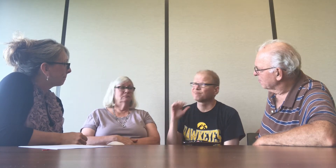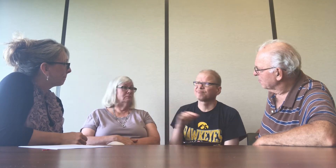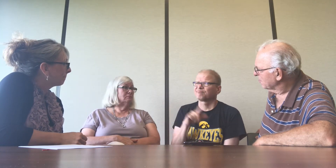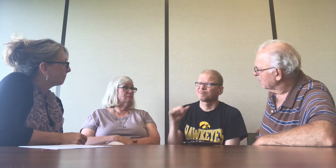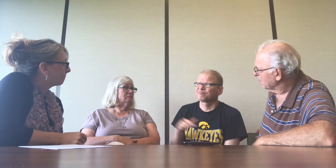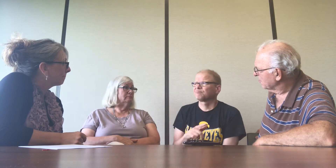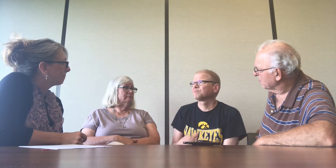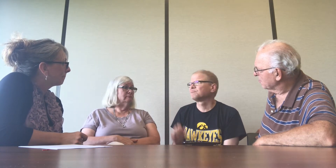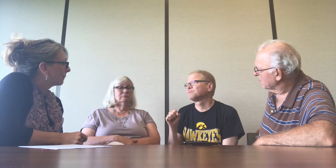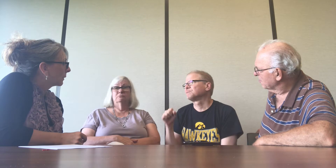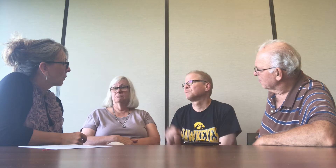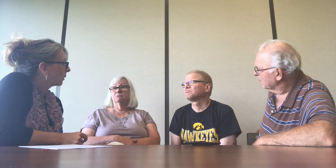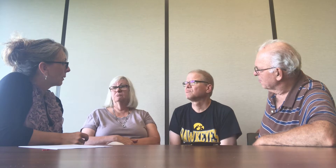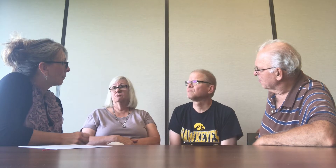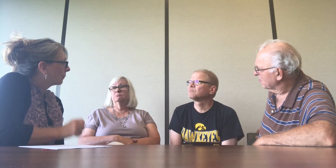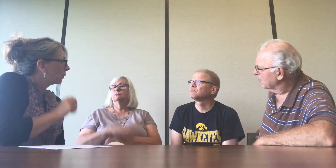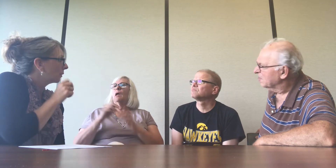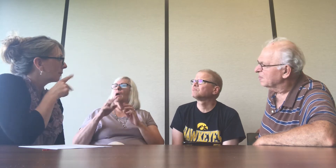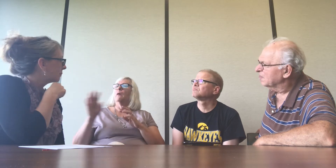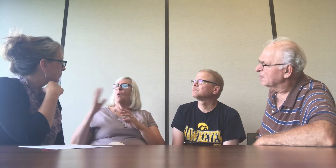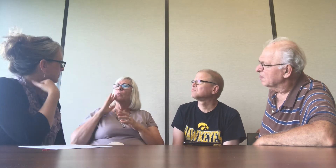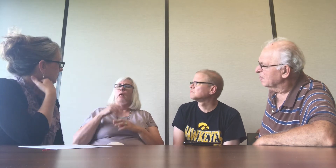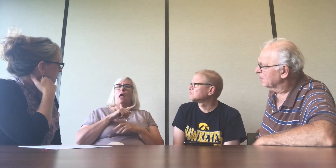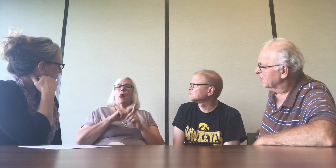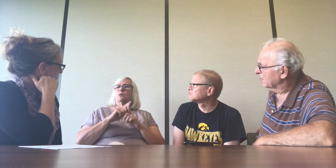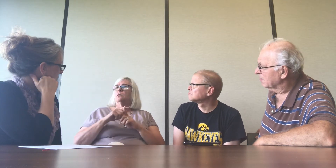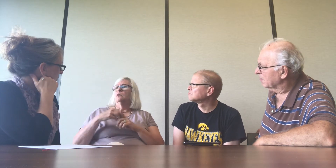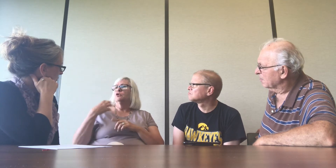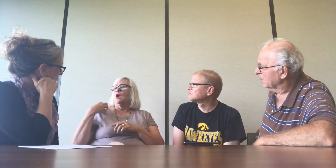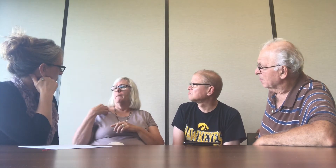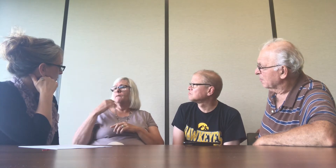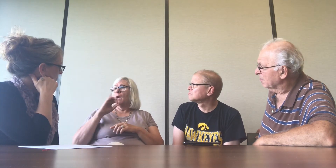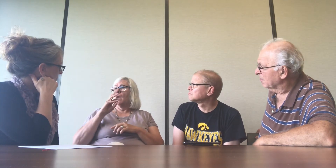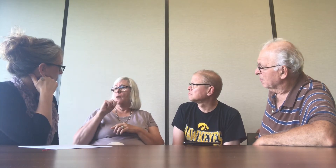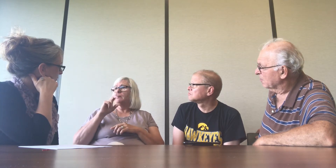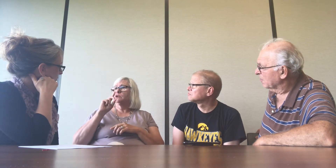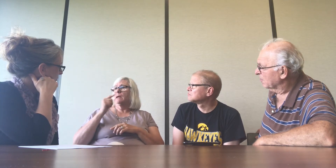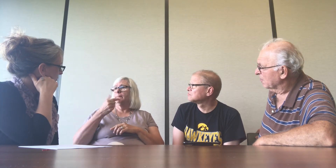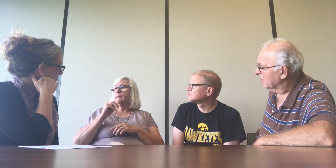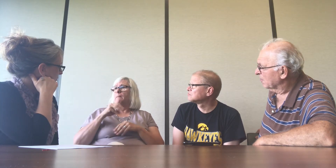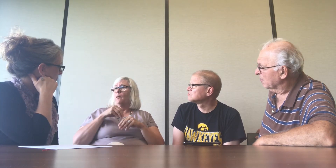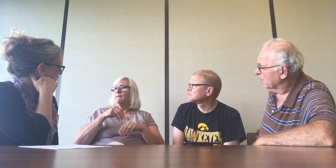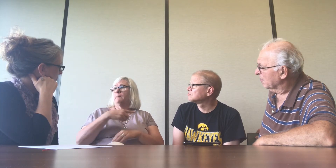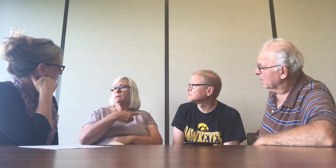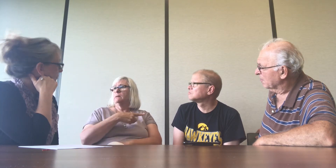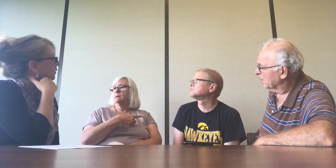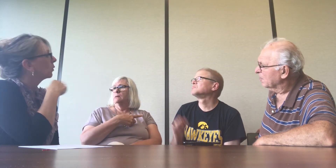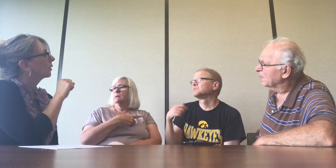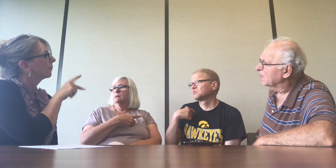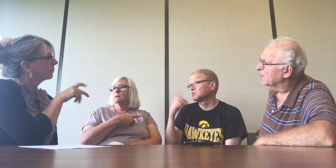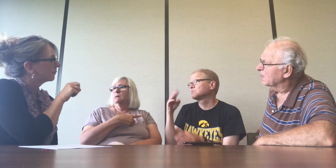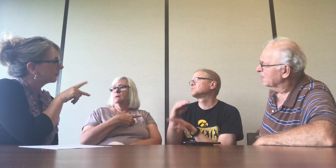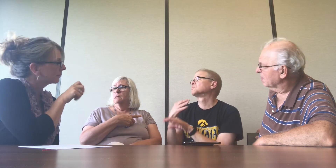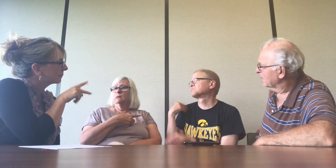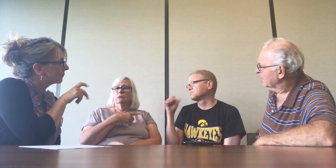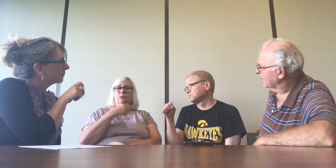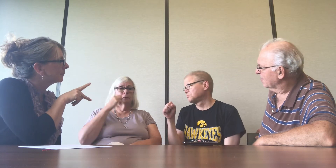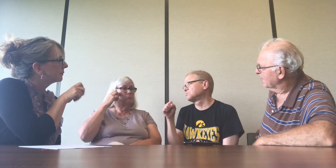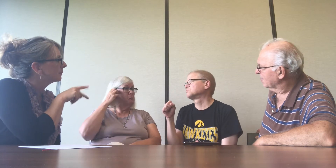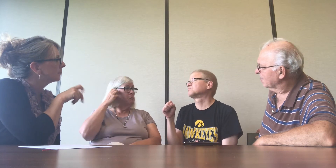them. No problem. Shirley, do you also know that Albert is the chairperson of